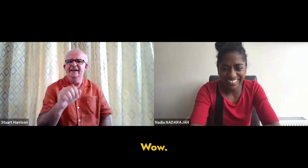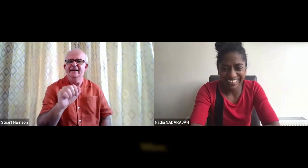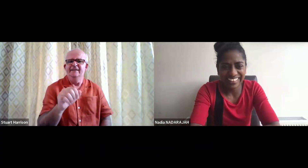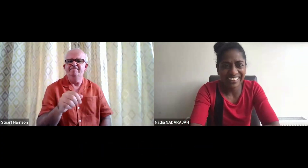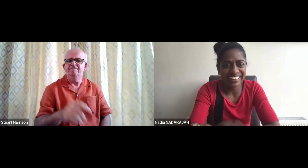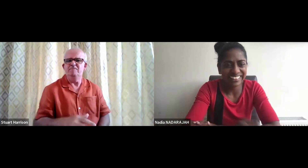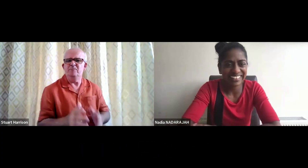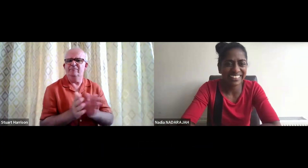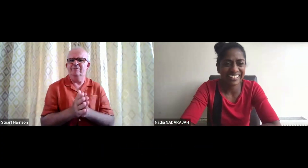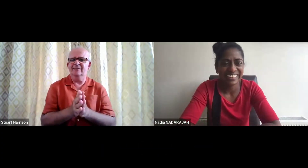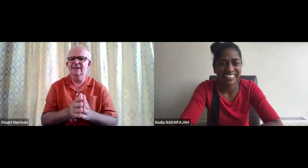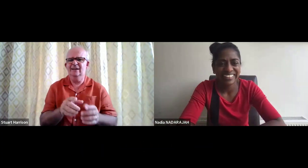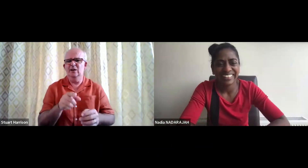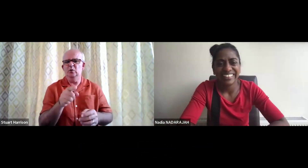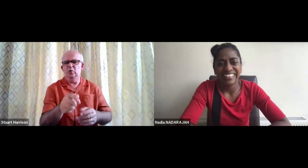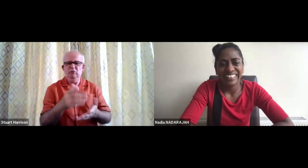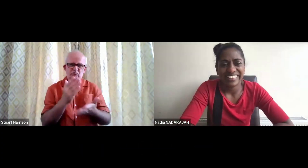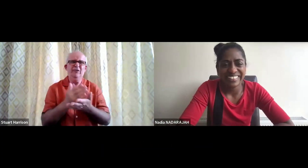Wow.